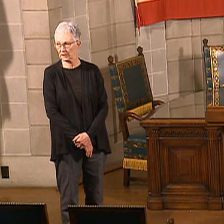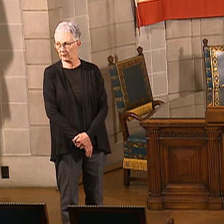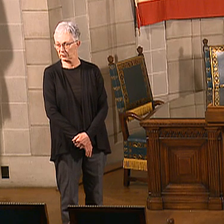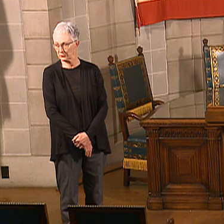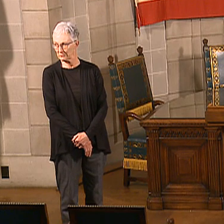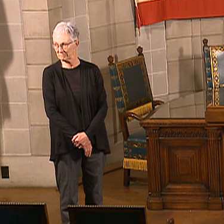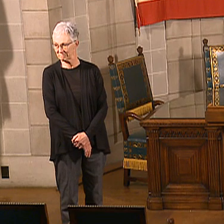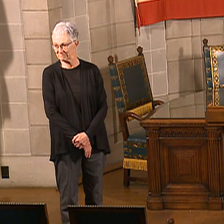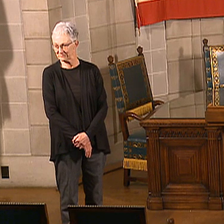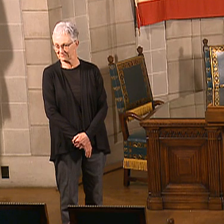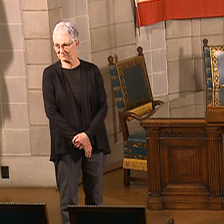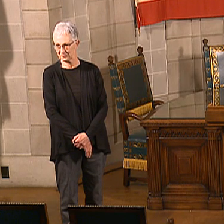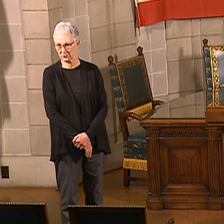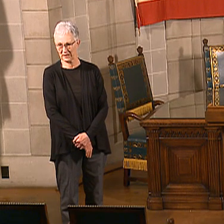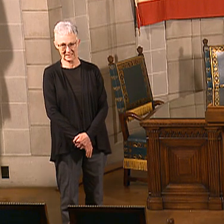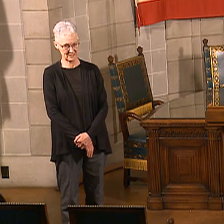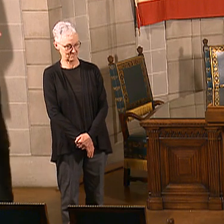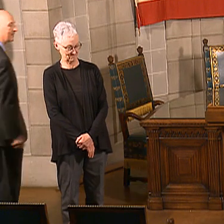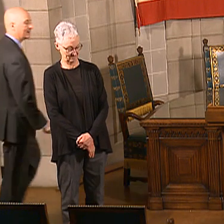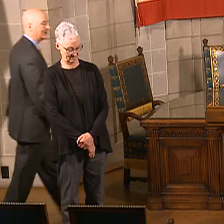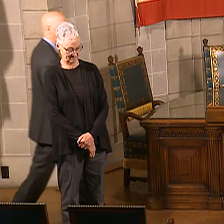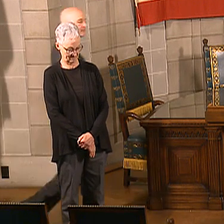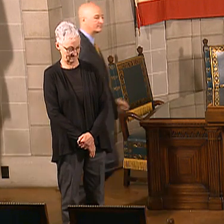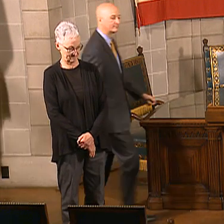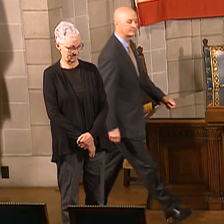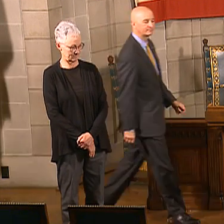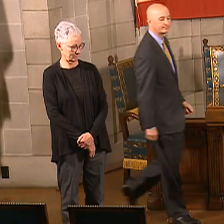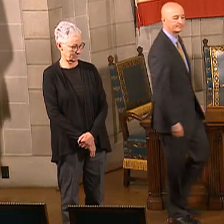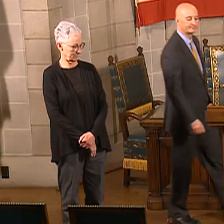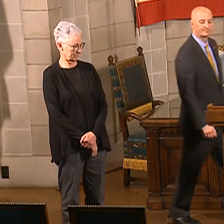doing today? Good, how are you? I'm doing well. Great.